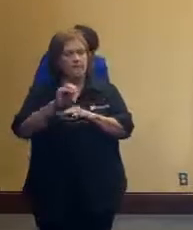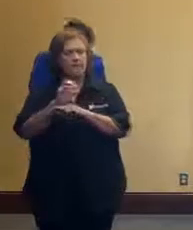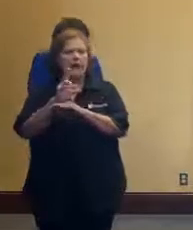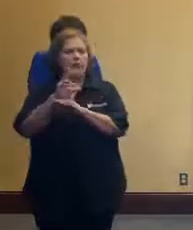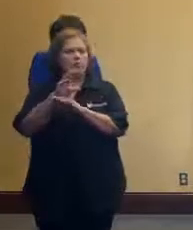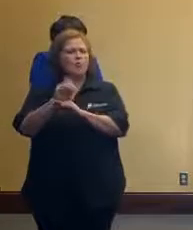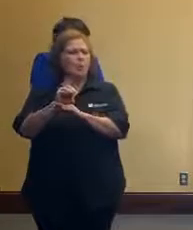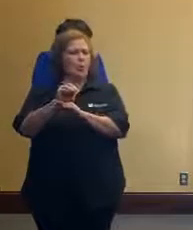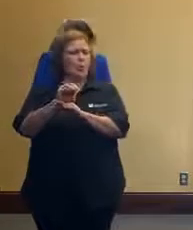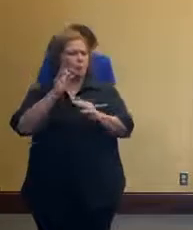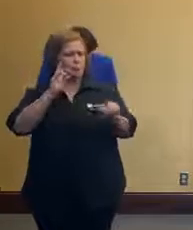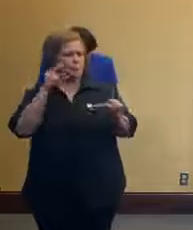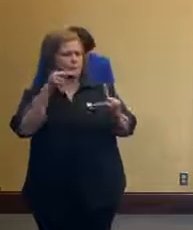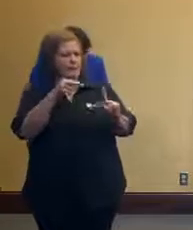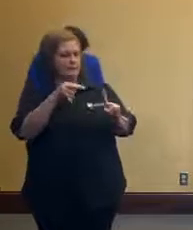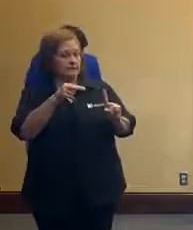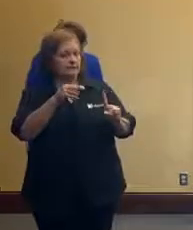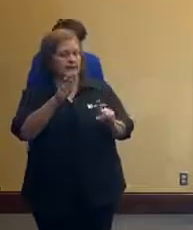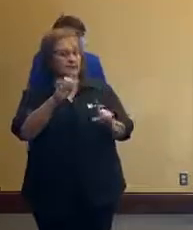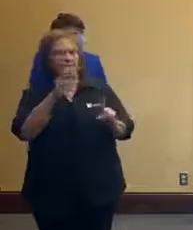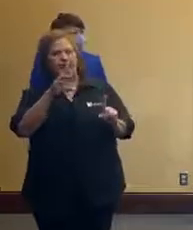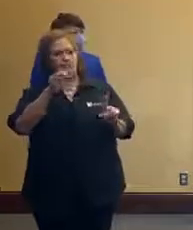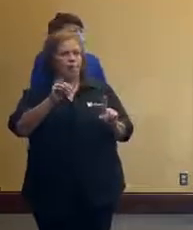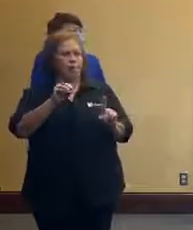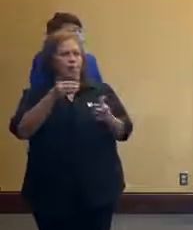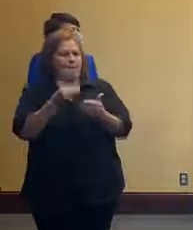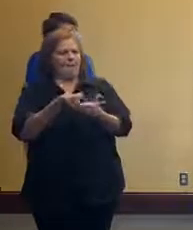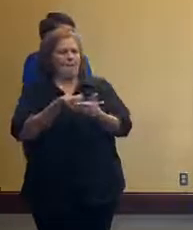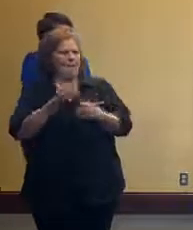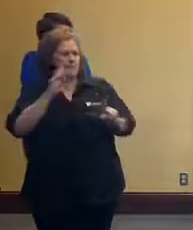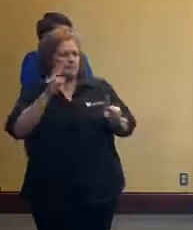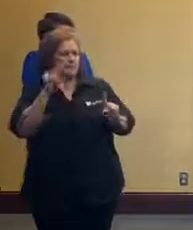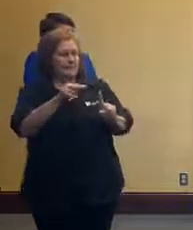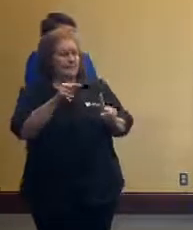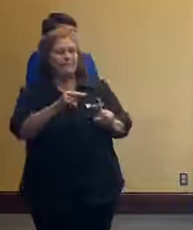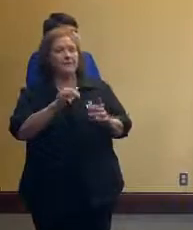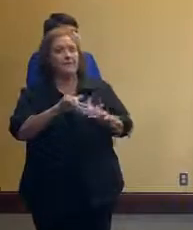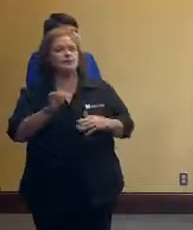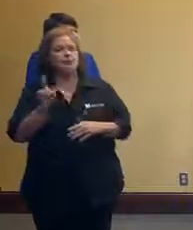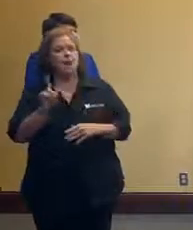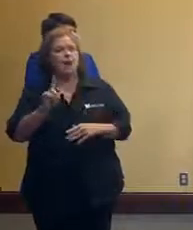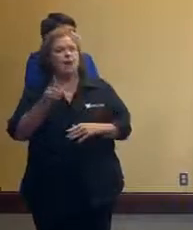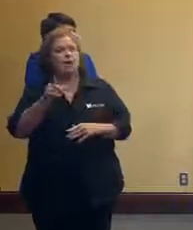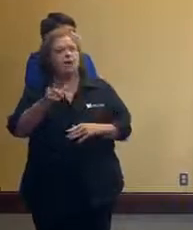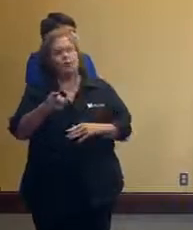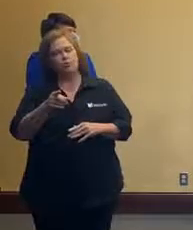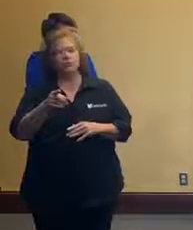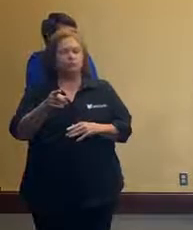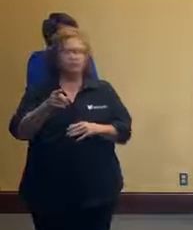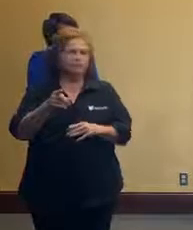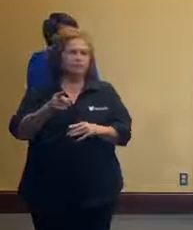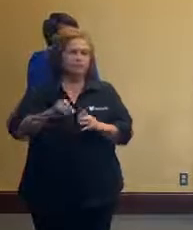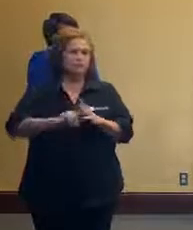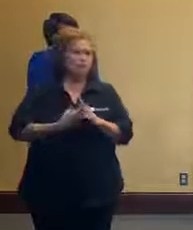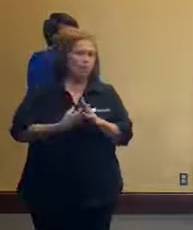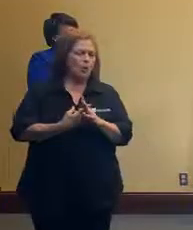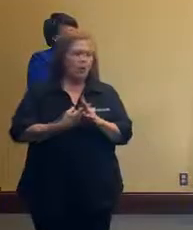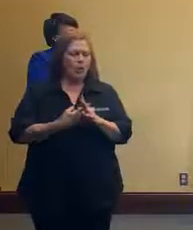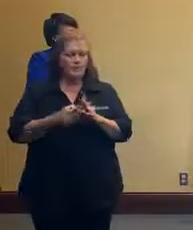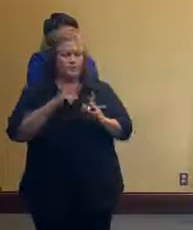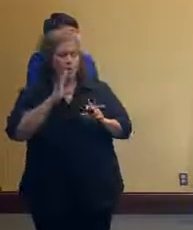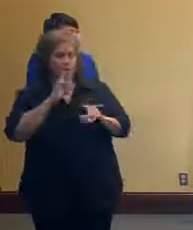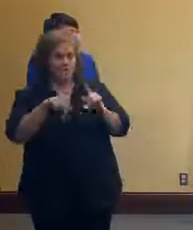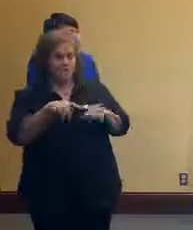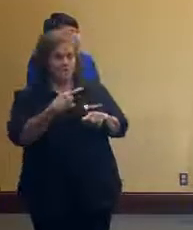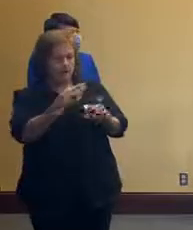perspective. So we're going to look from the macroeconomic perspective because that is certainly where you start translating from the economic